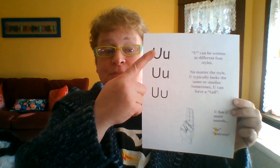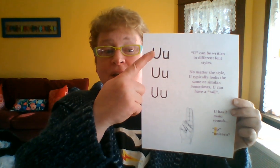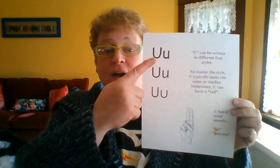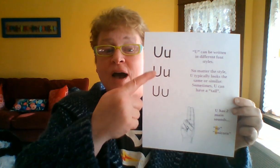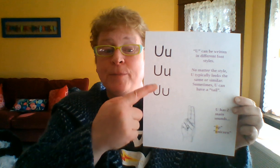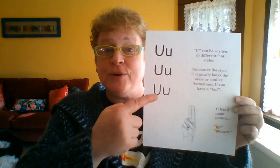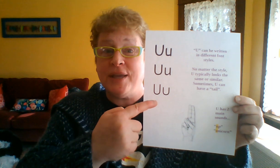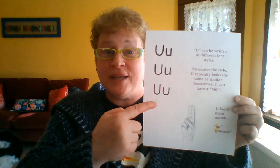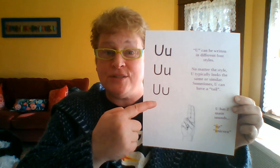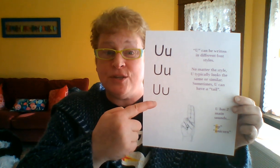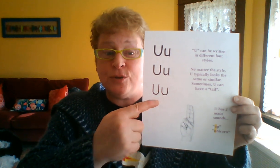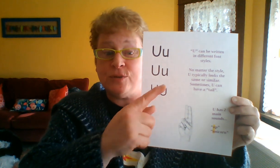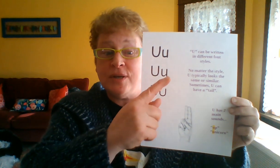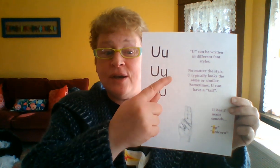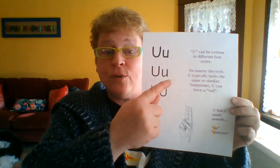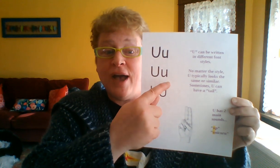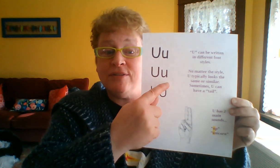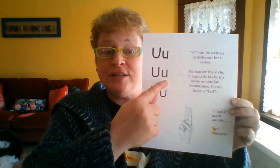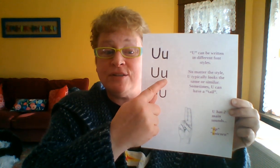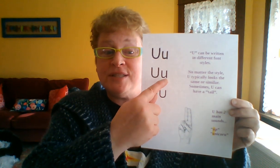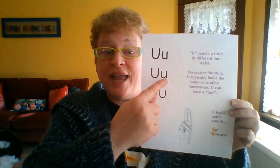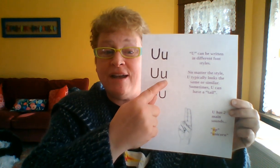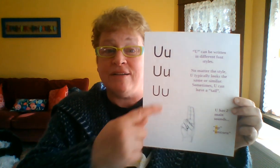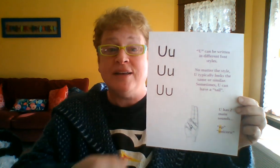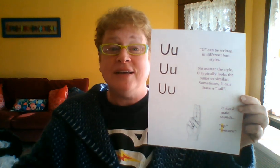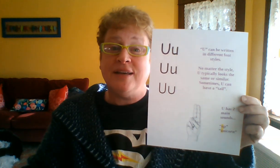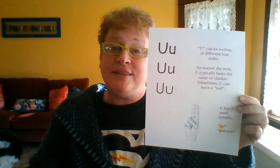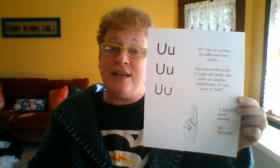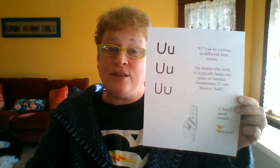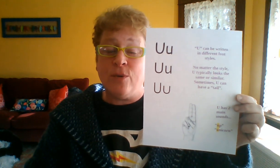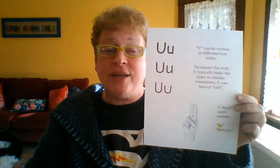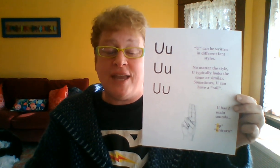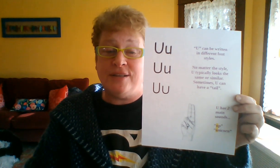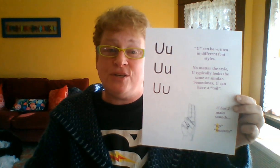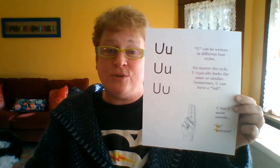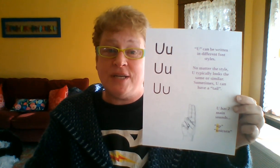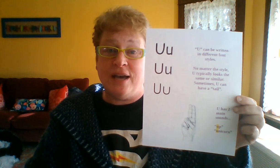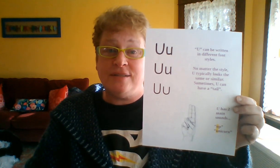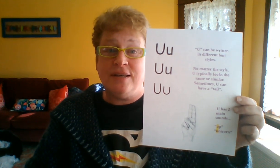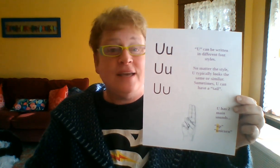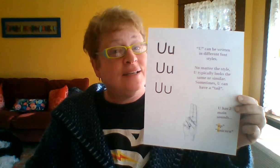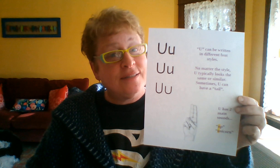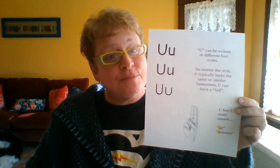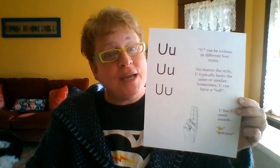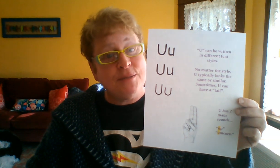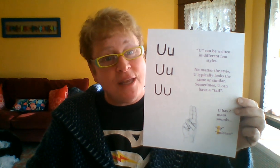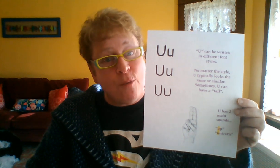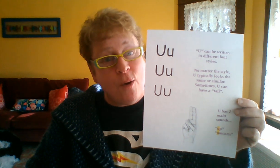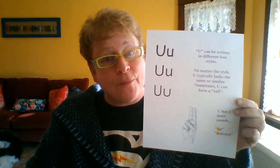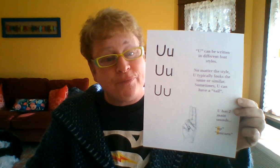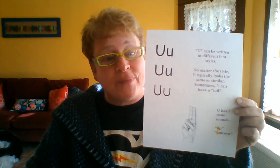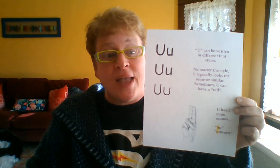our uppercase U's will have a little tail like that lowercase U does. Sometimes they won't.